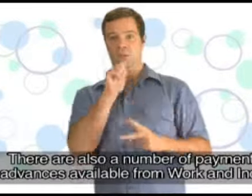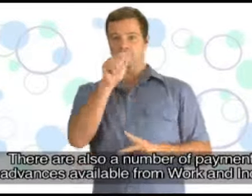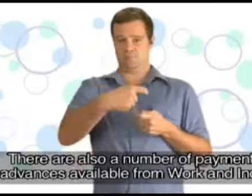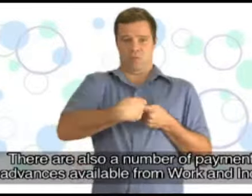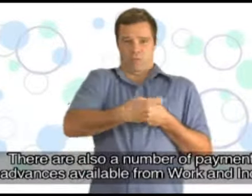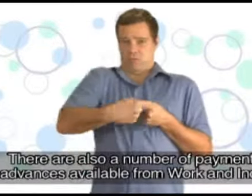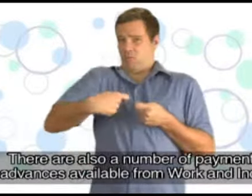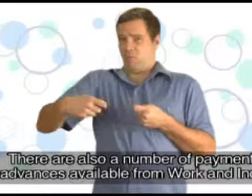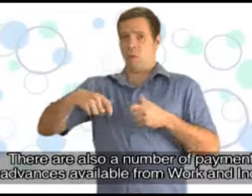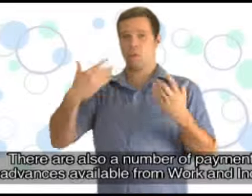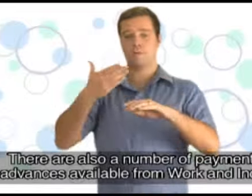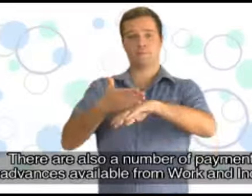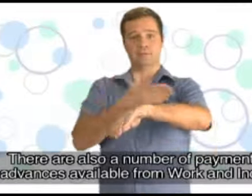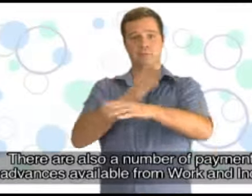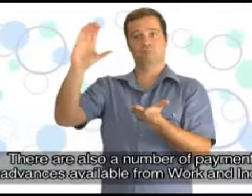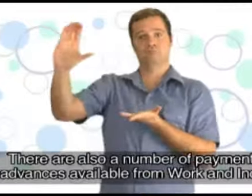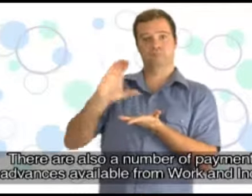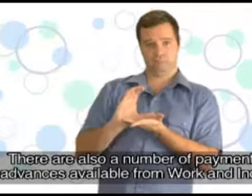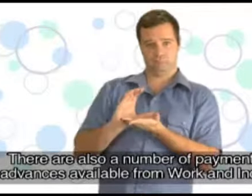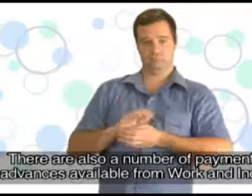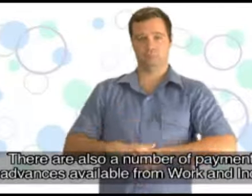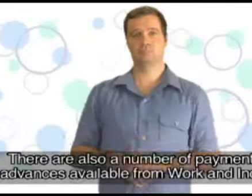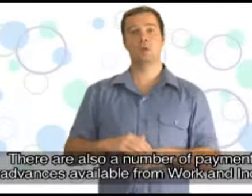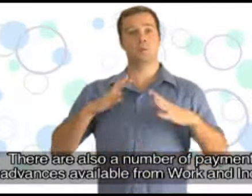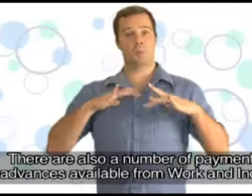There are also a number of payments or advances available from work and income.